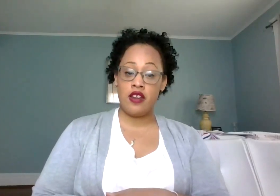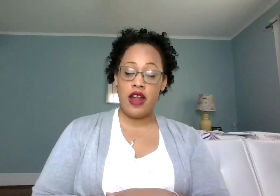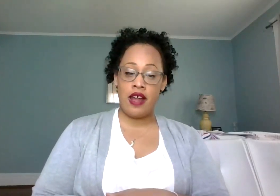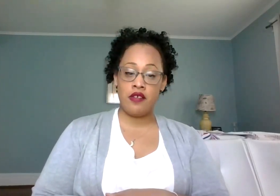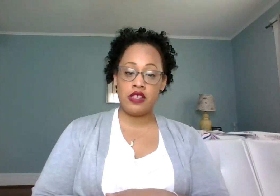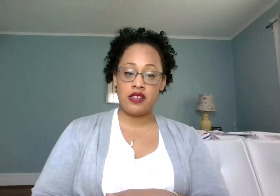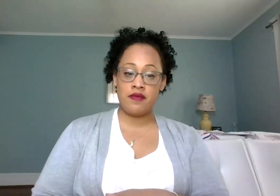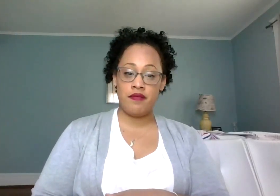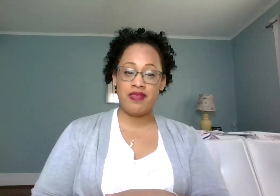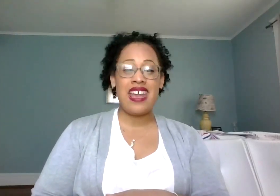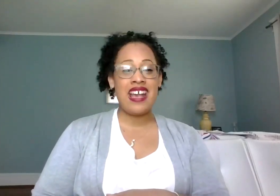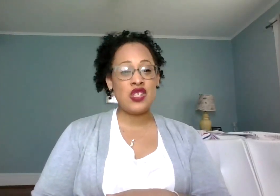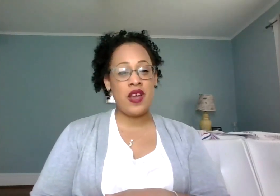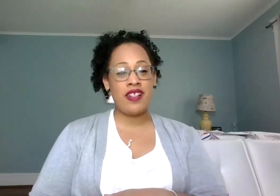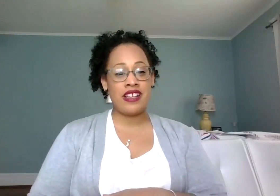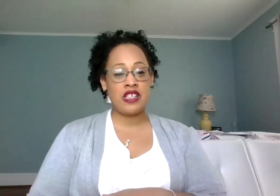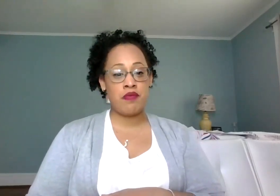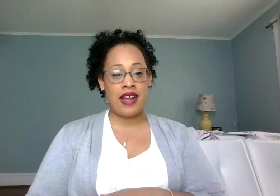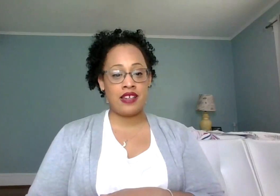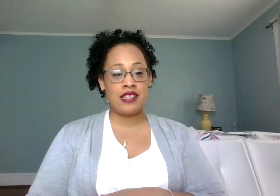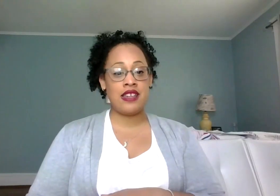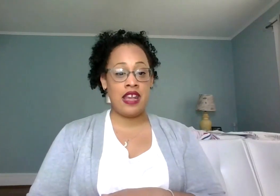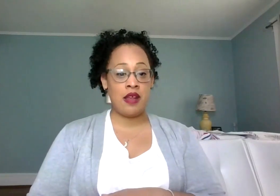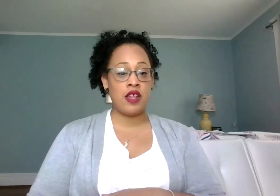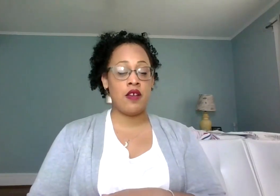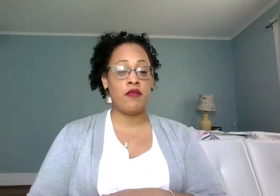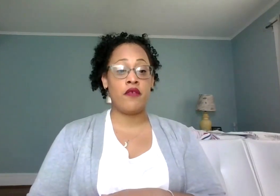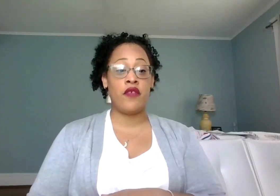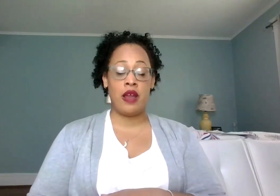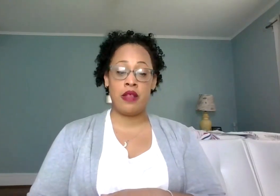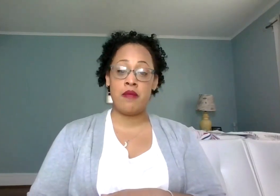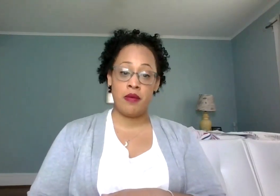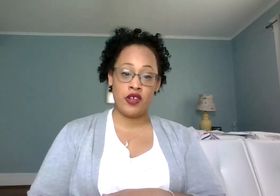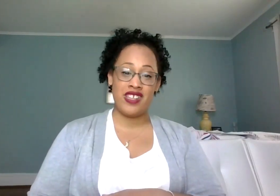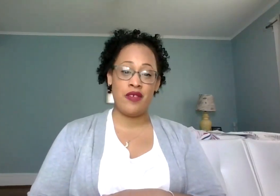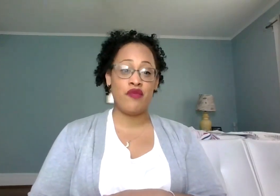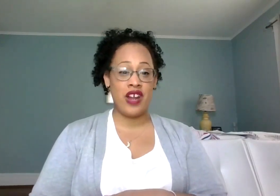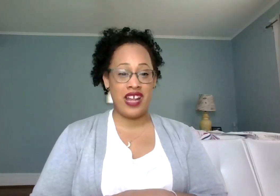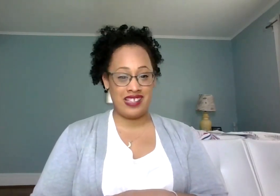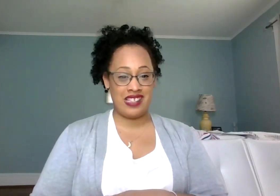house, as well as practice names of your family members and friends.